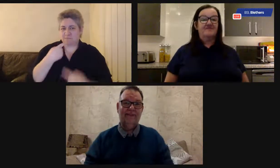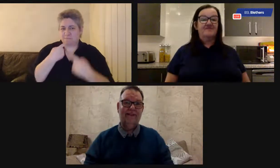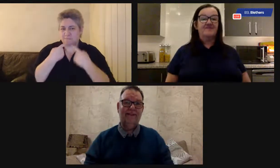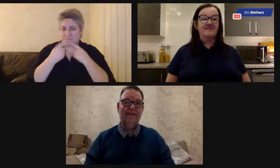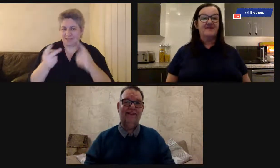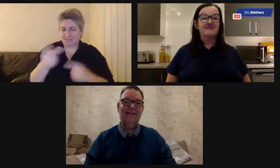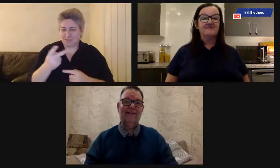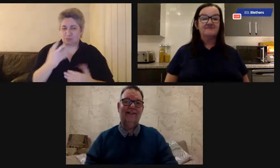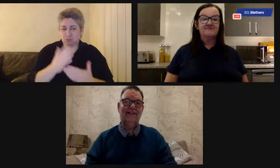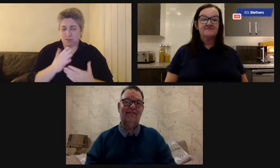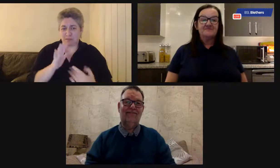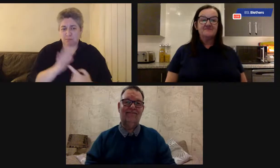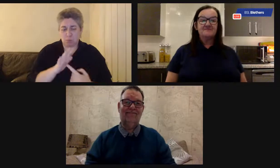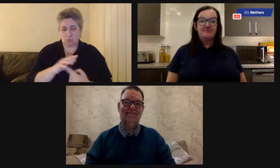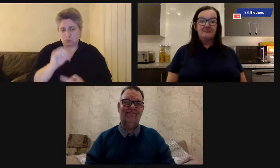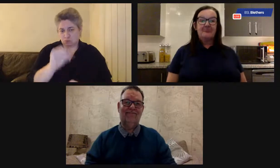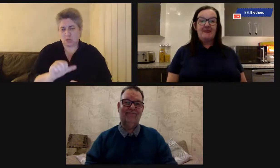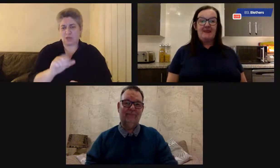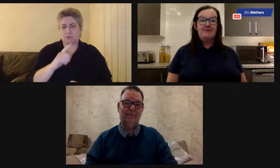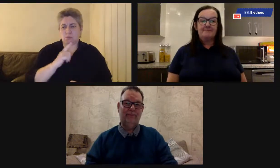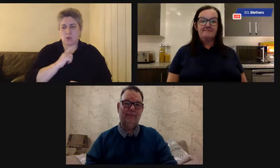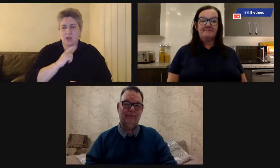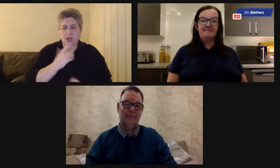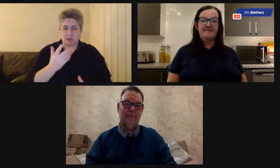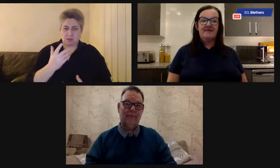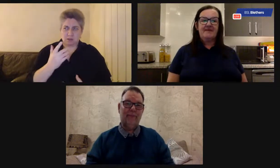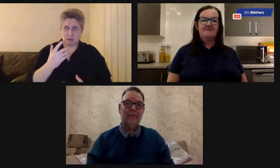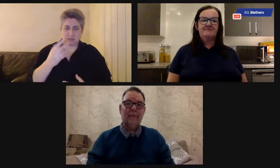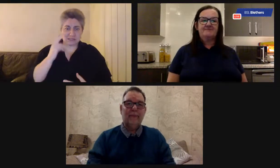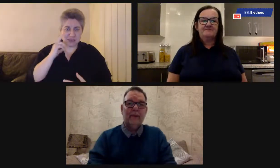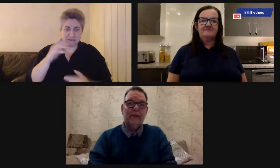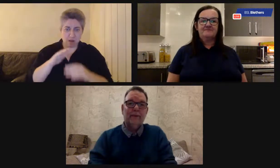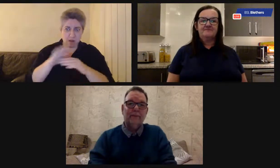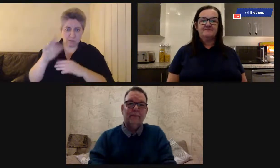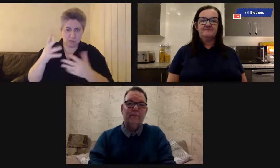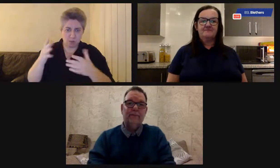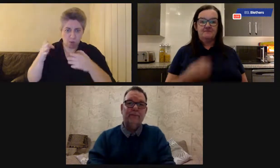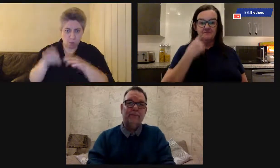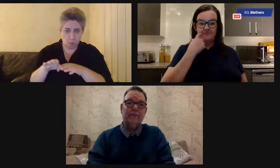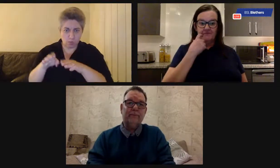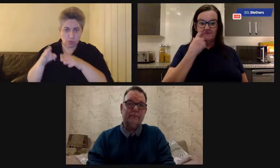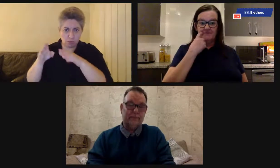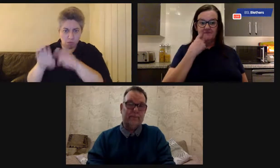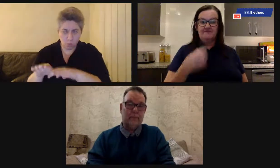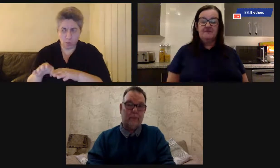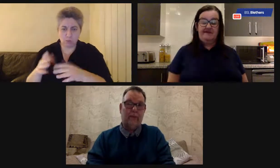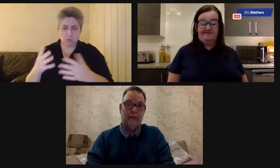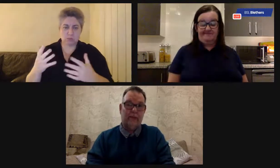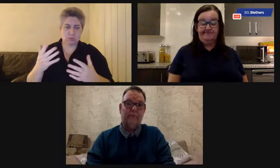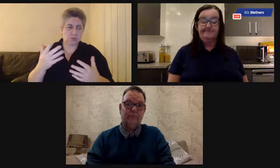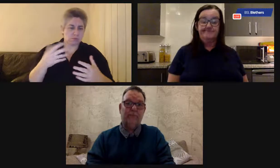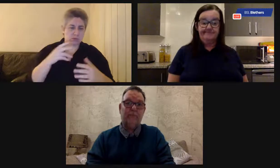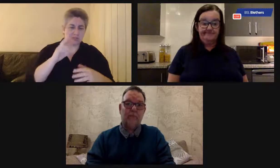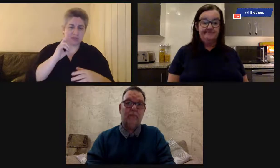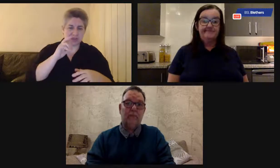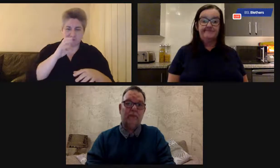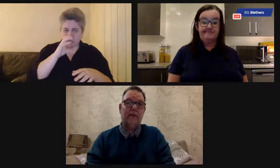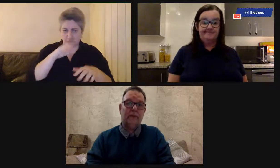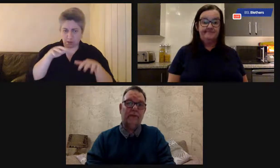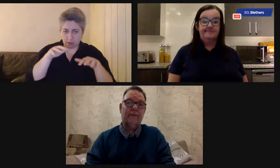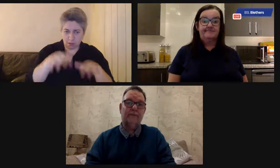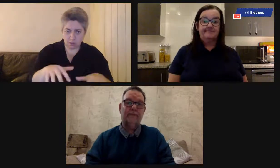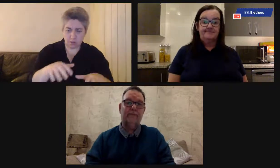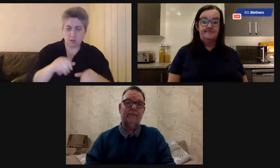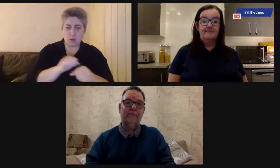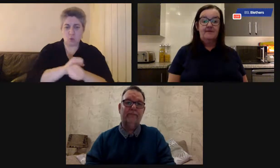That's the world I want to live in. Oh, that was really beautiful, everyone. That was a lovely message, because I think